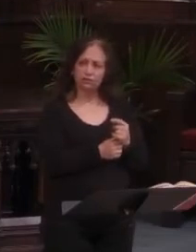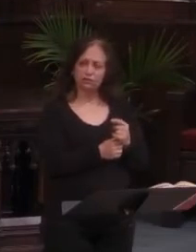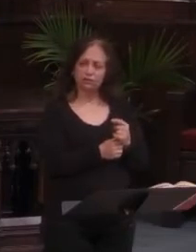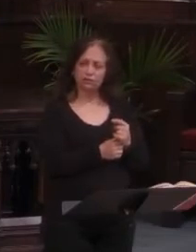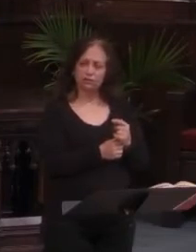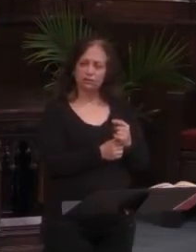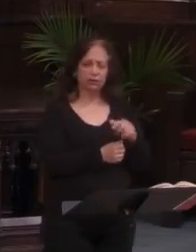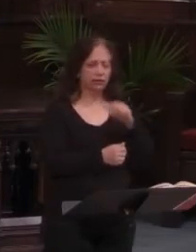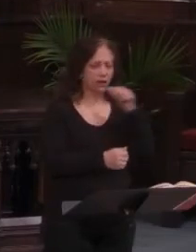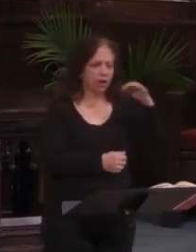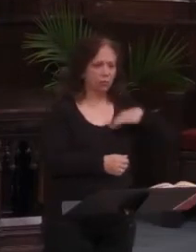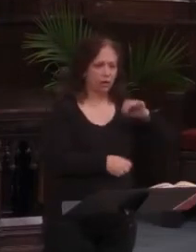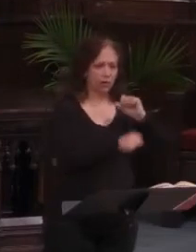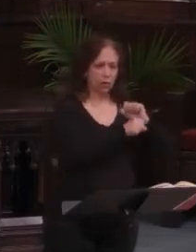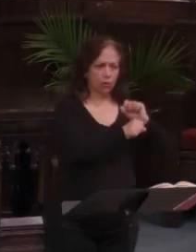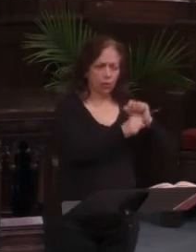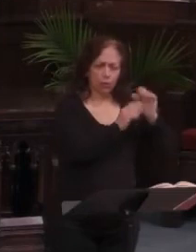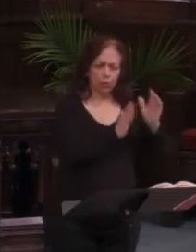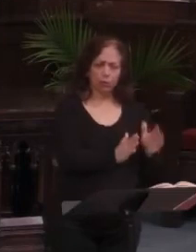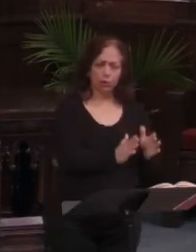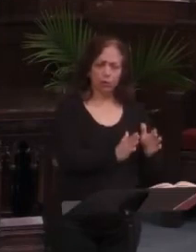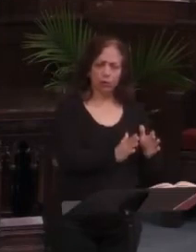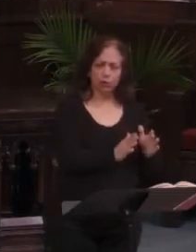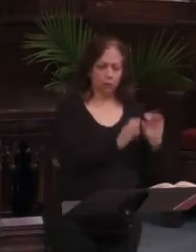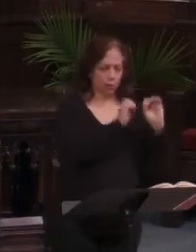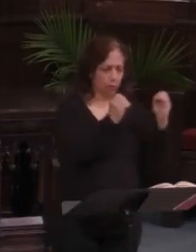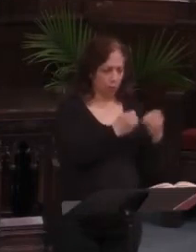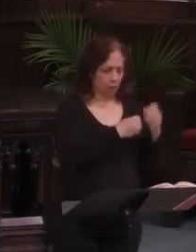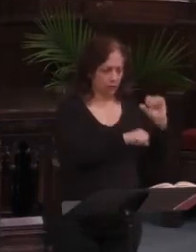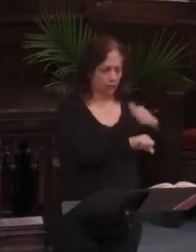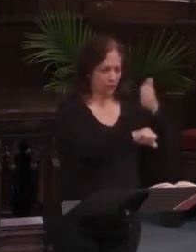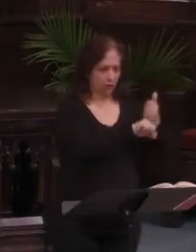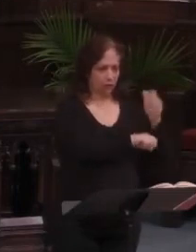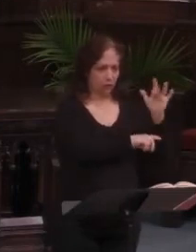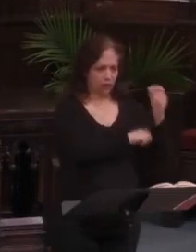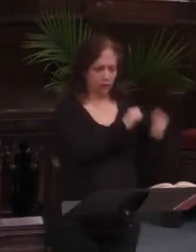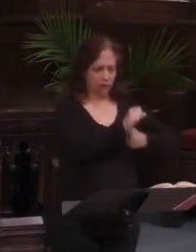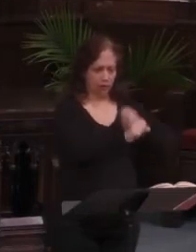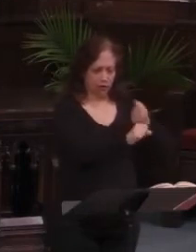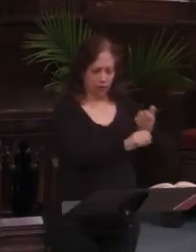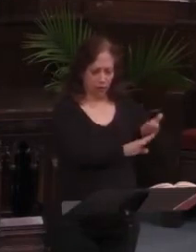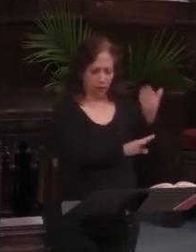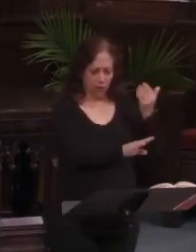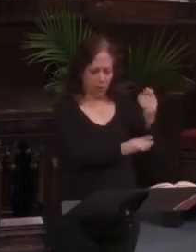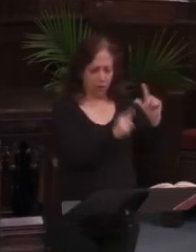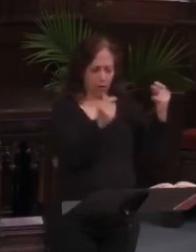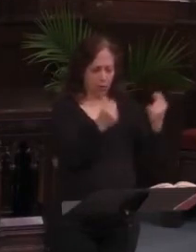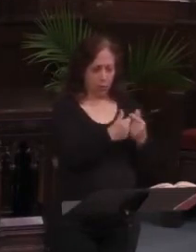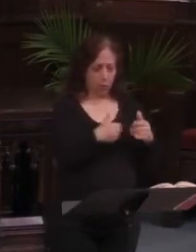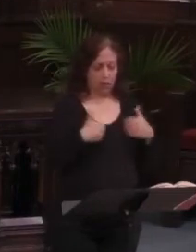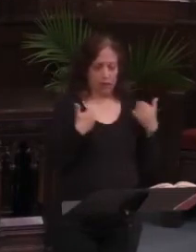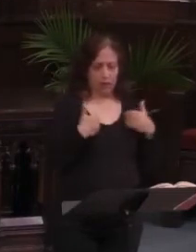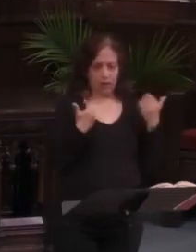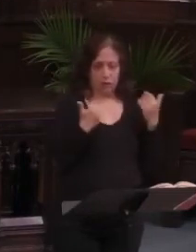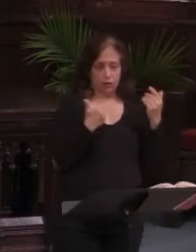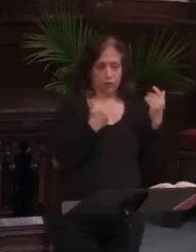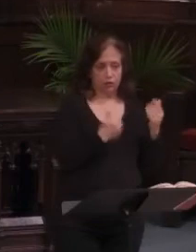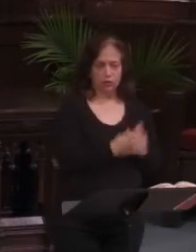at-risk youth. The organization was founded 25 years ago by a group of teenagers.